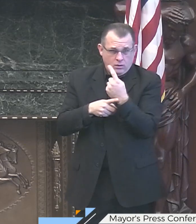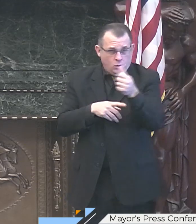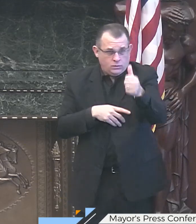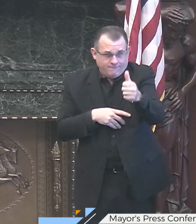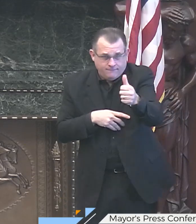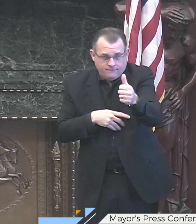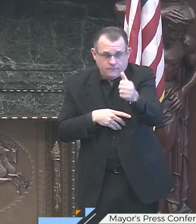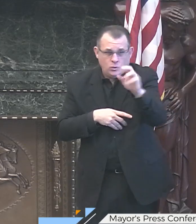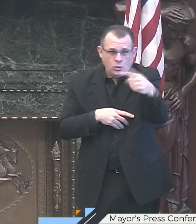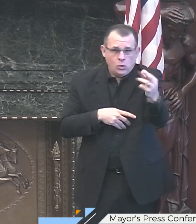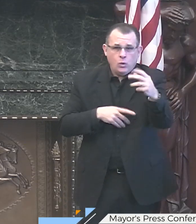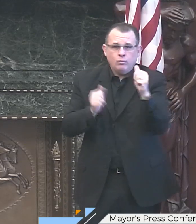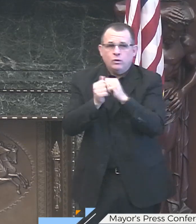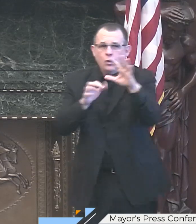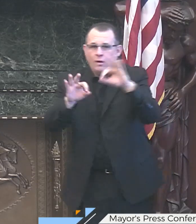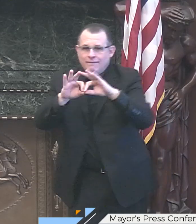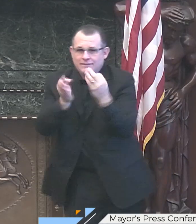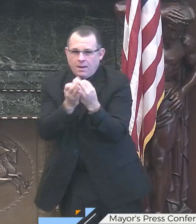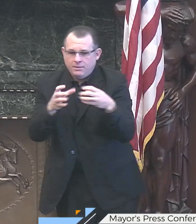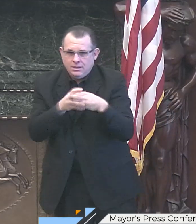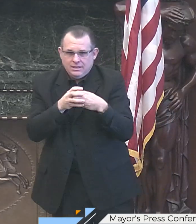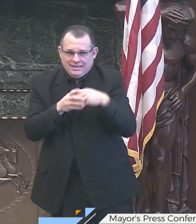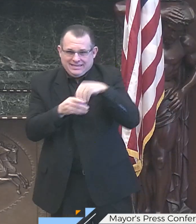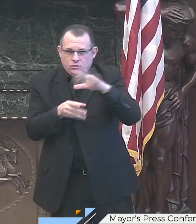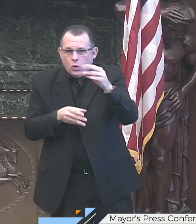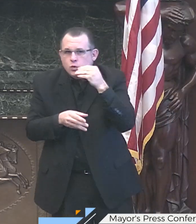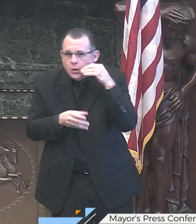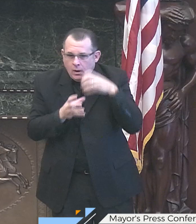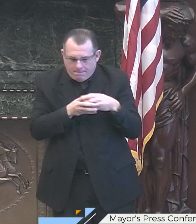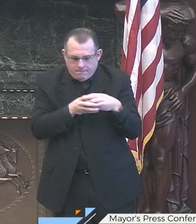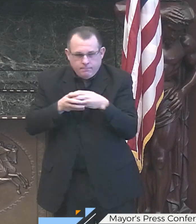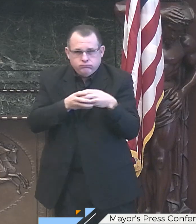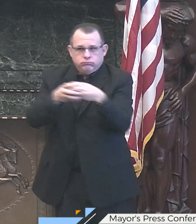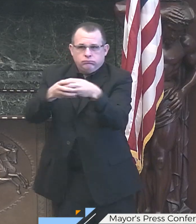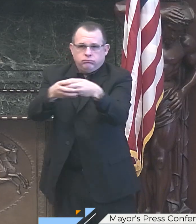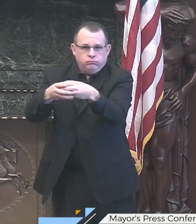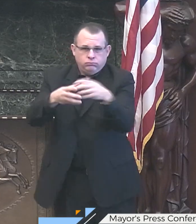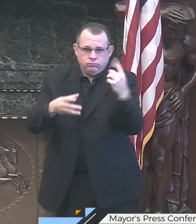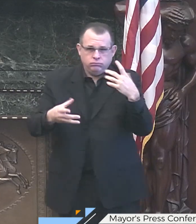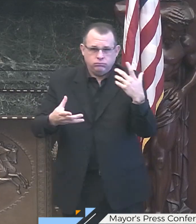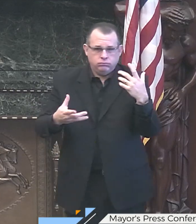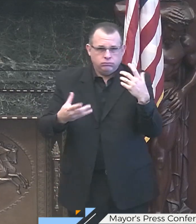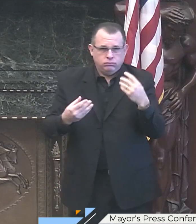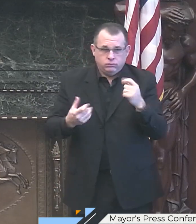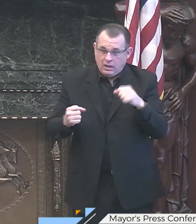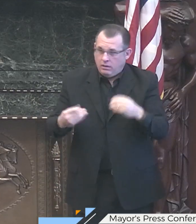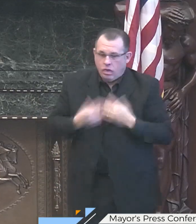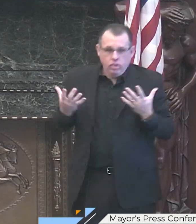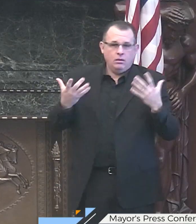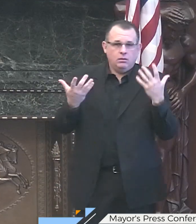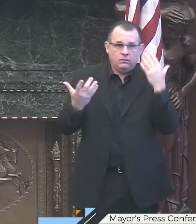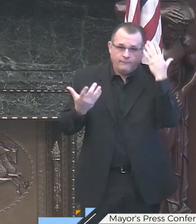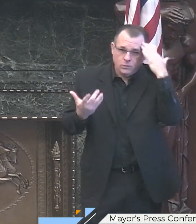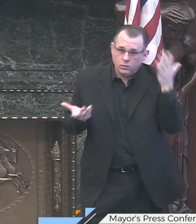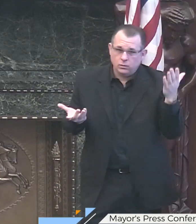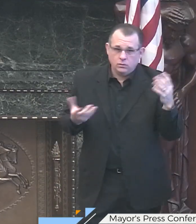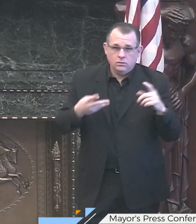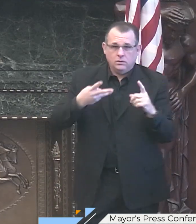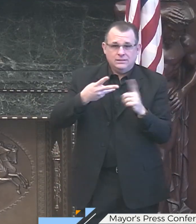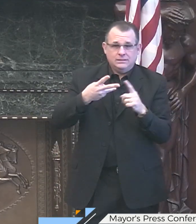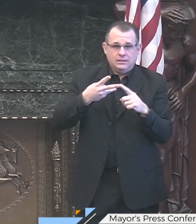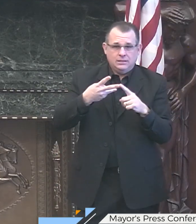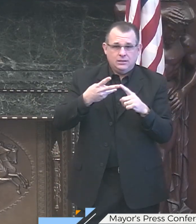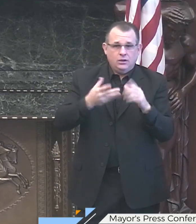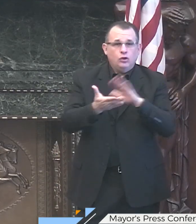people, but you're getting exercise. That'll lift your spirits. Second would be to cook a healthy meal. And if you don't know how to cook, now's a good time to